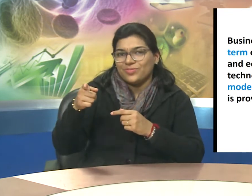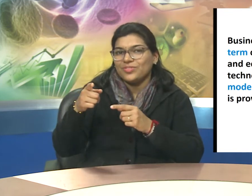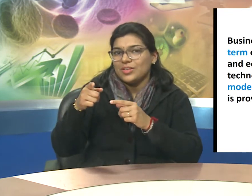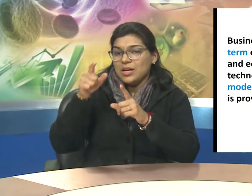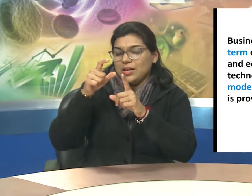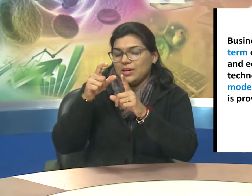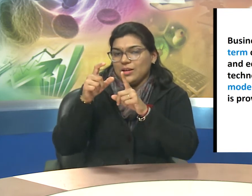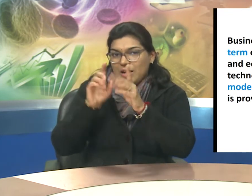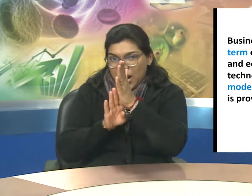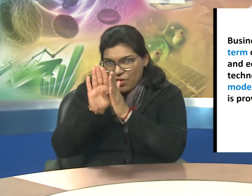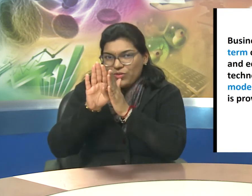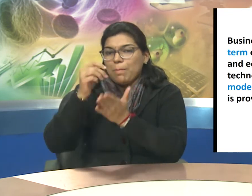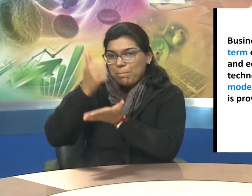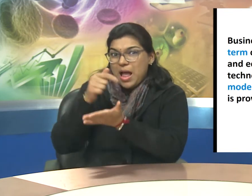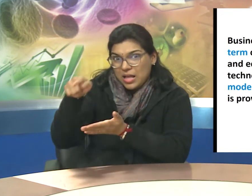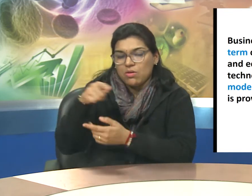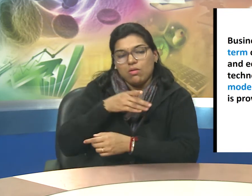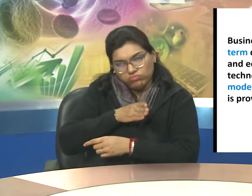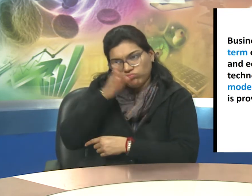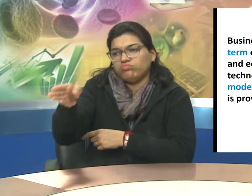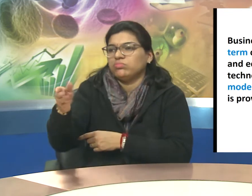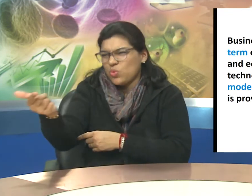the development bank